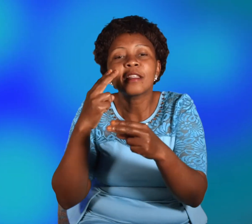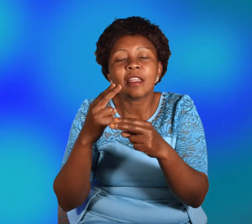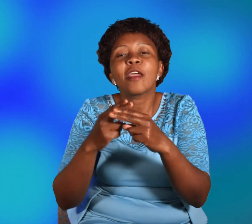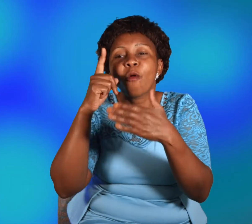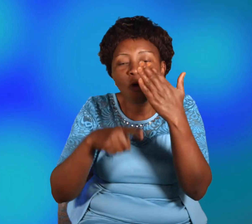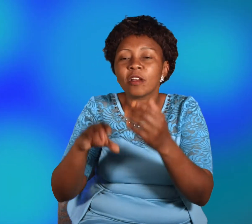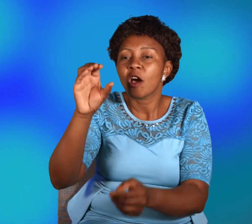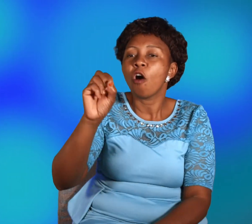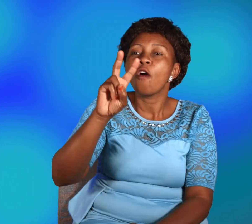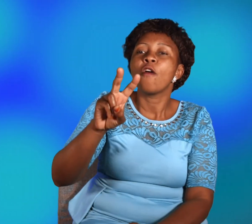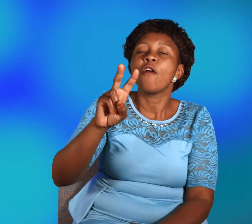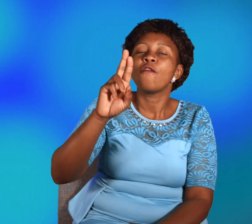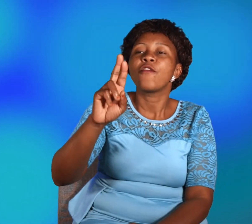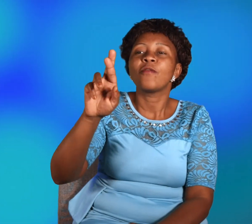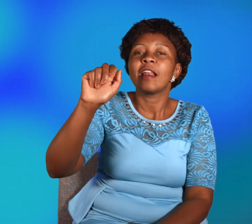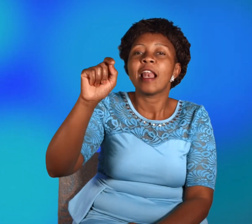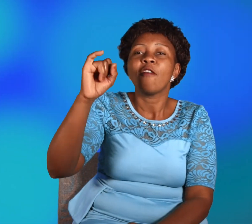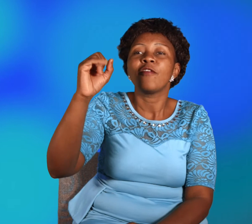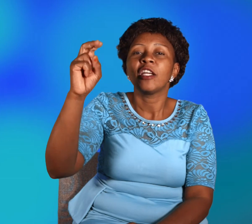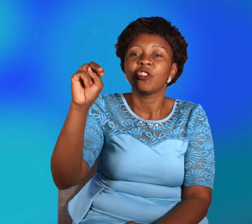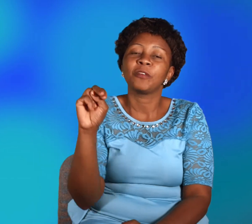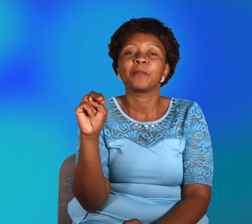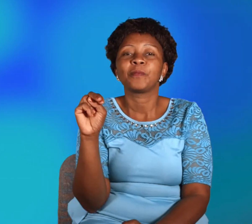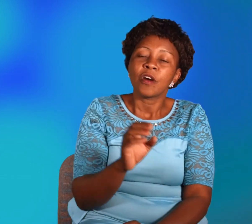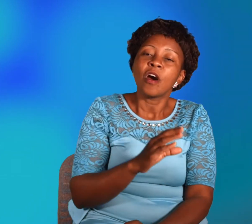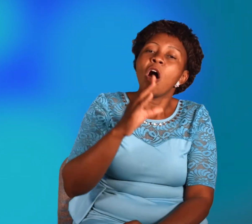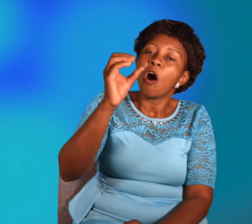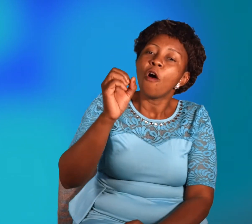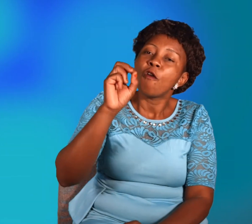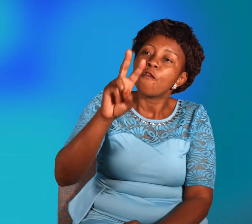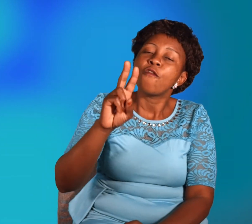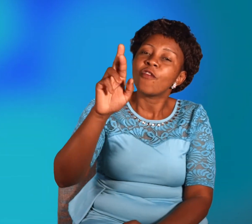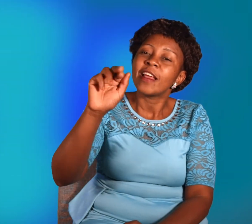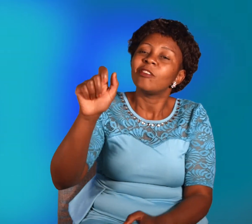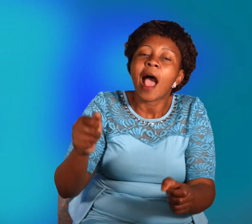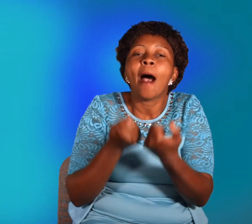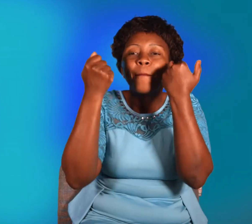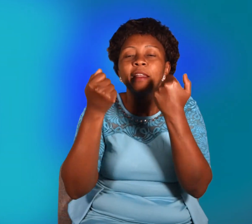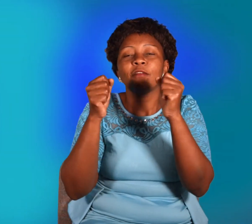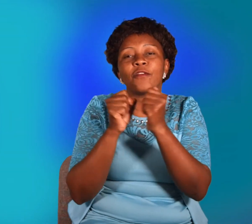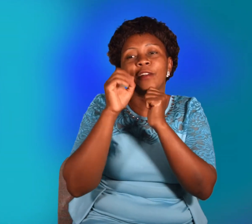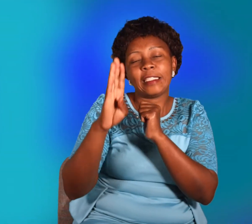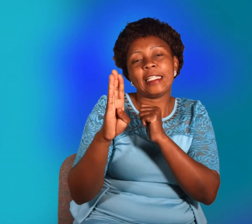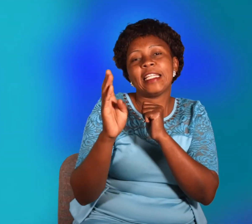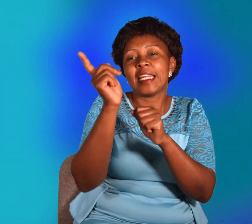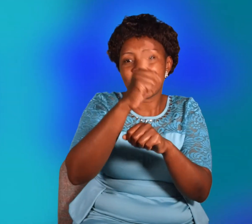process is called ovulation. Ovulation occurs 14 days before